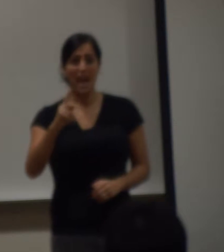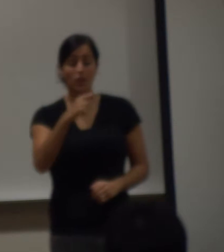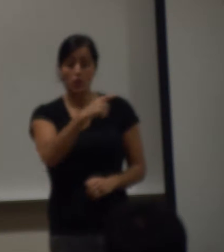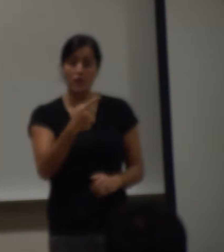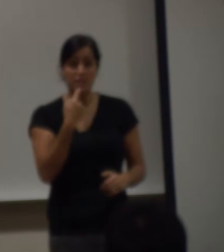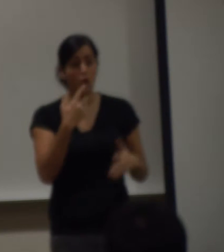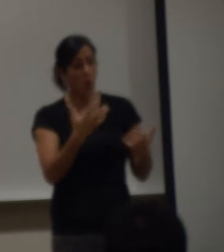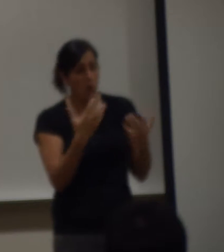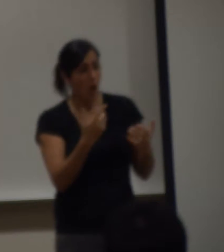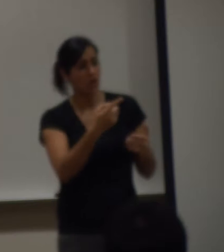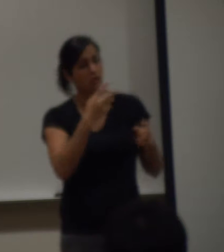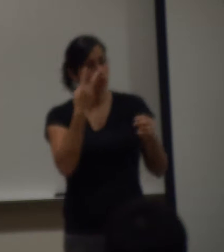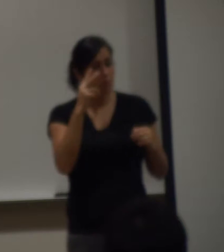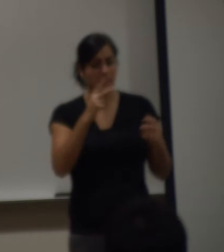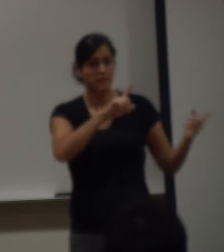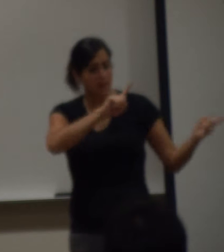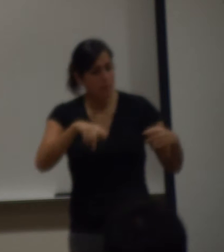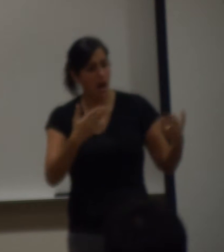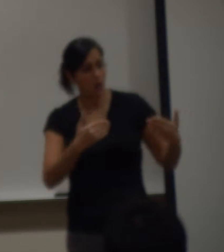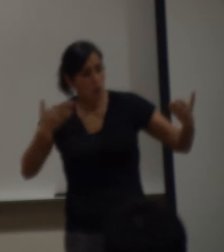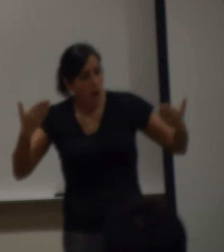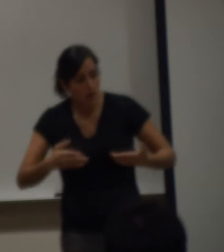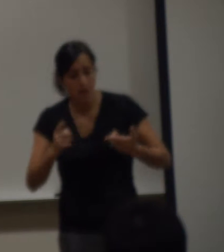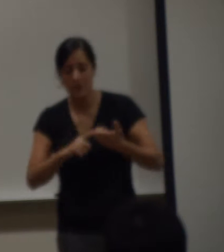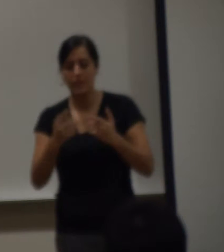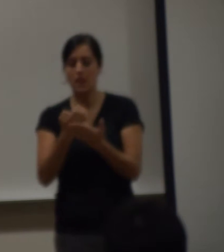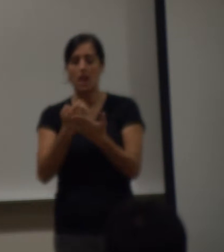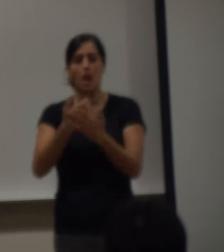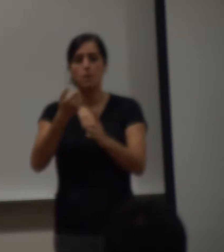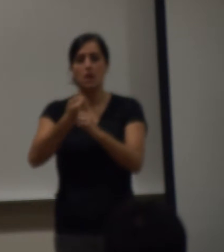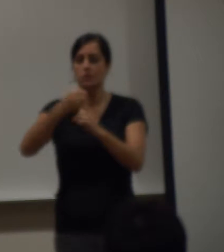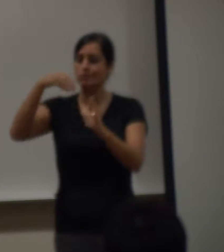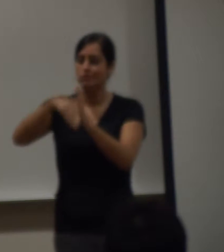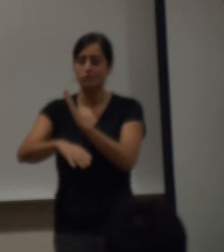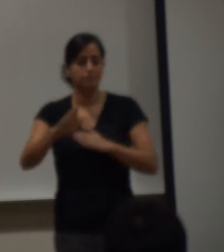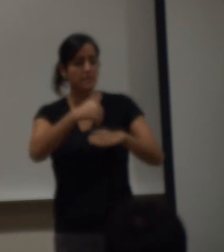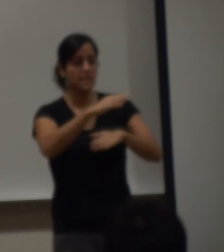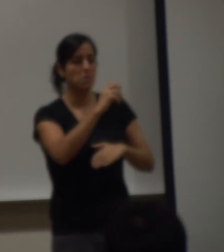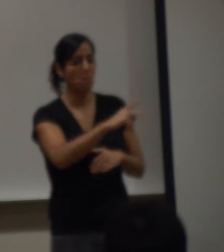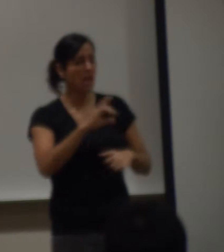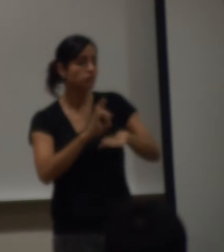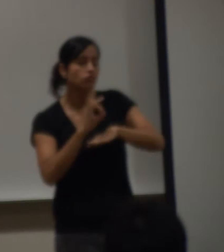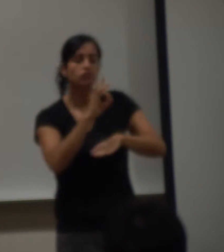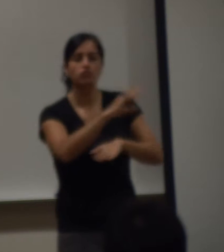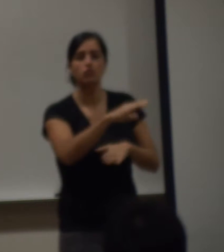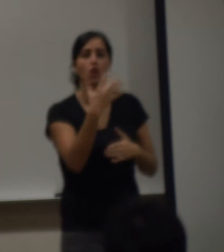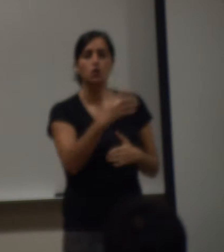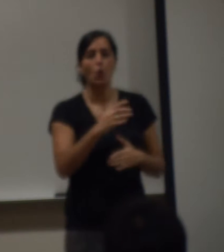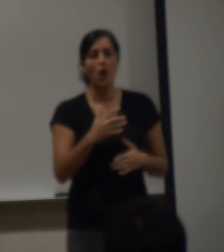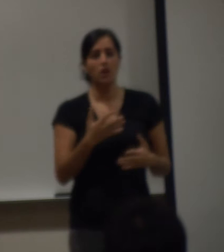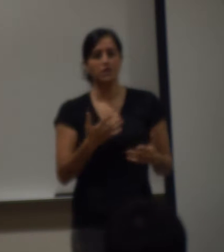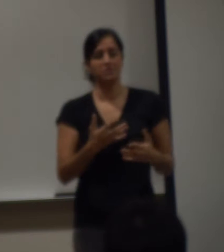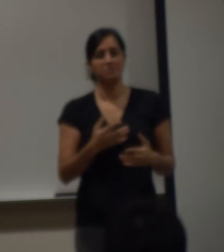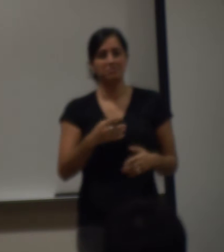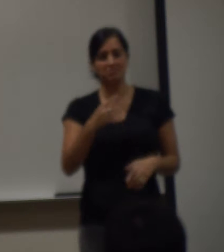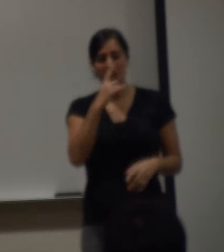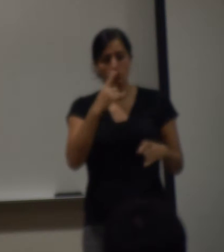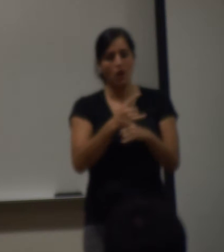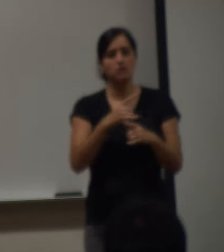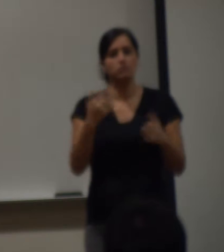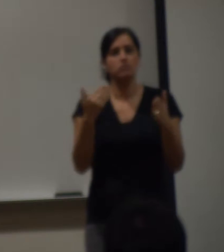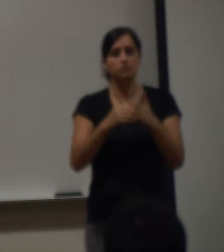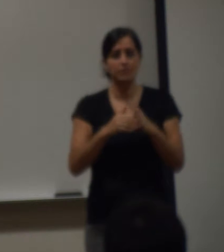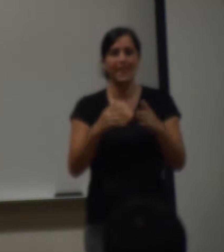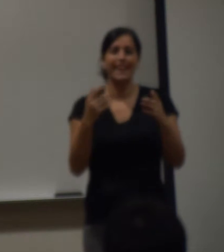before. So you can see the kind of the boom and